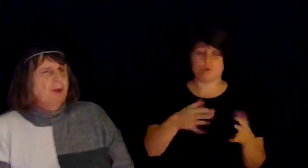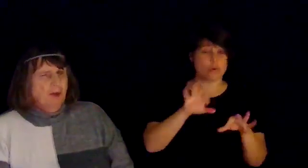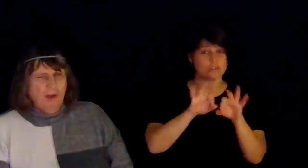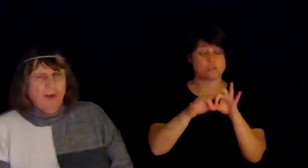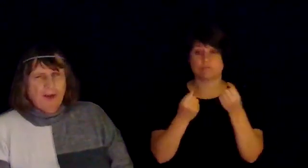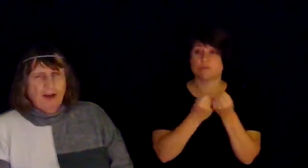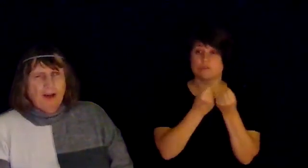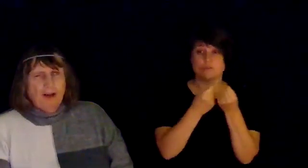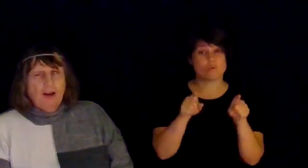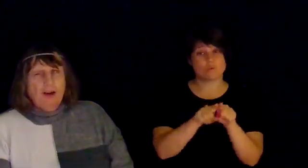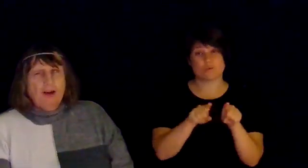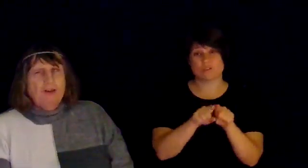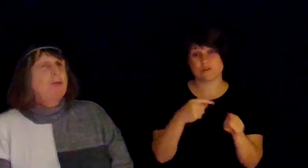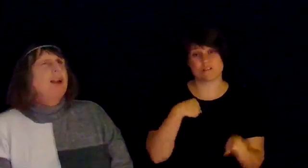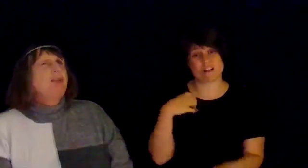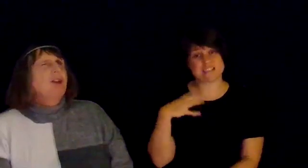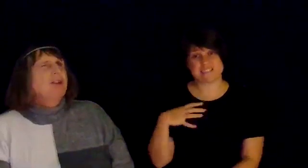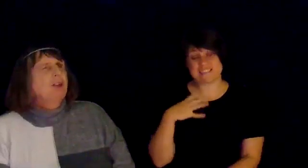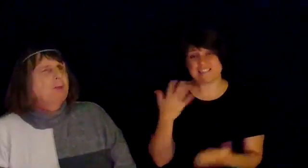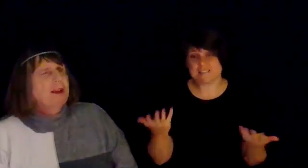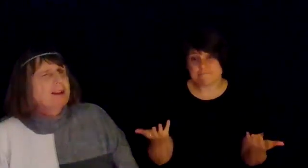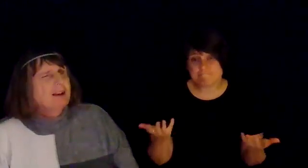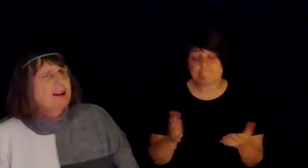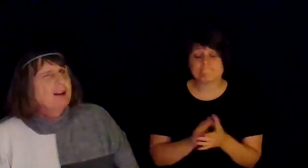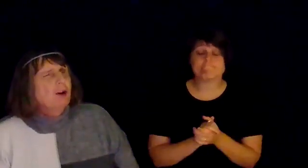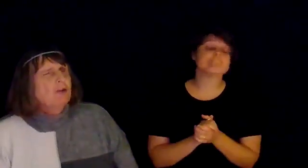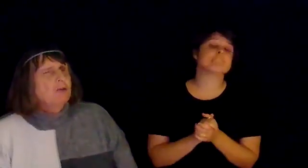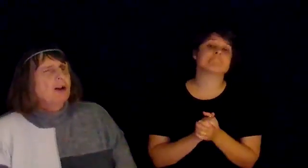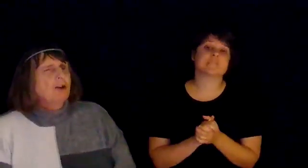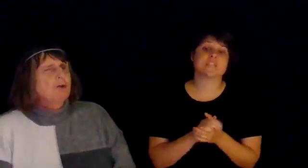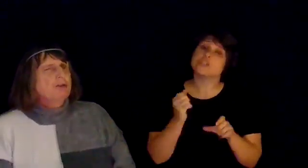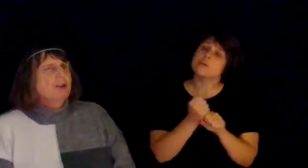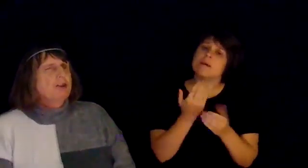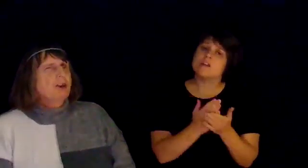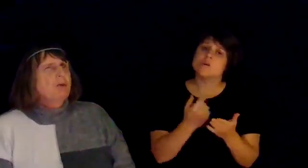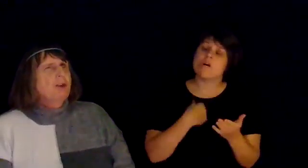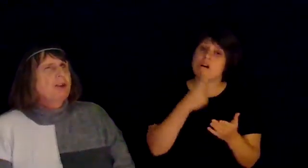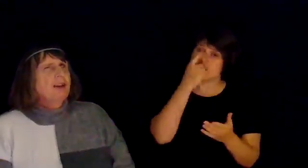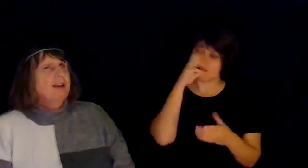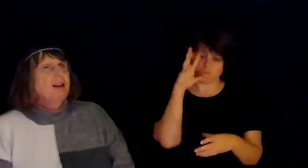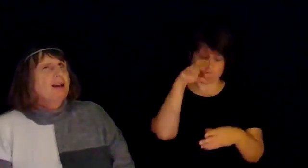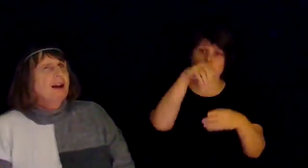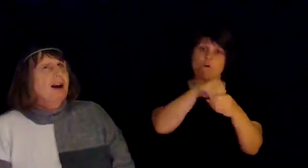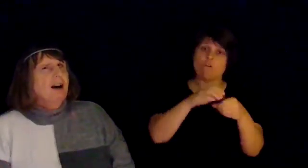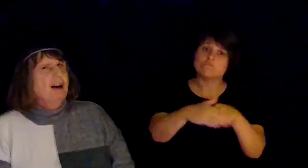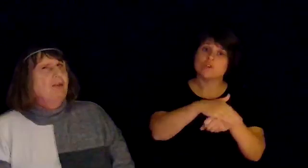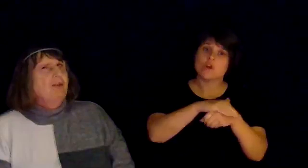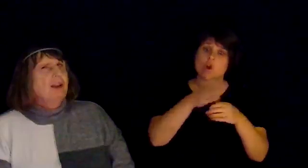interpreter support. To be involved in my local church community